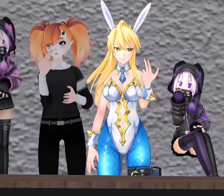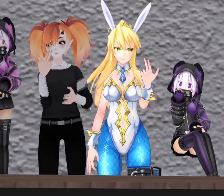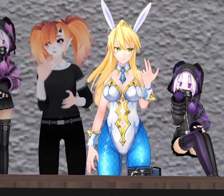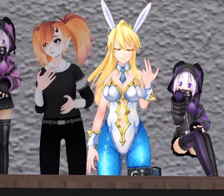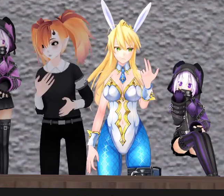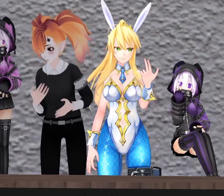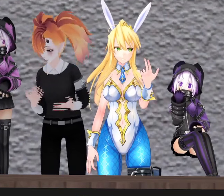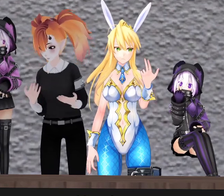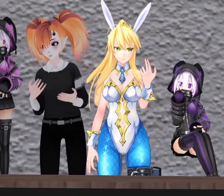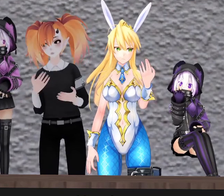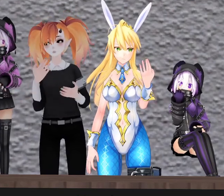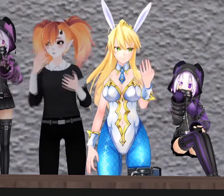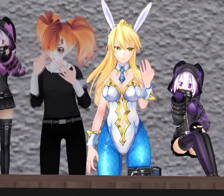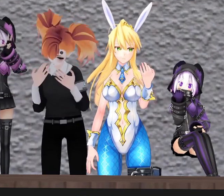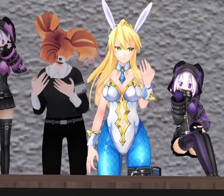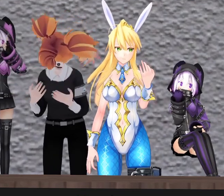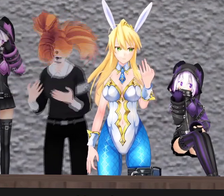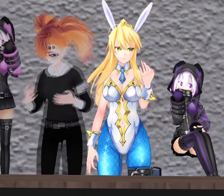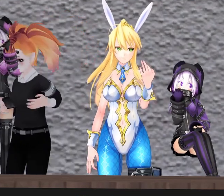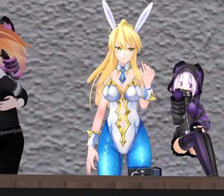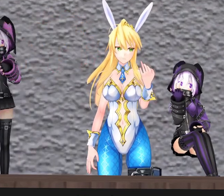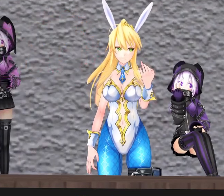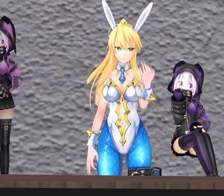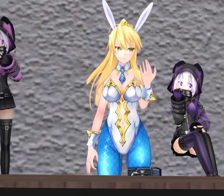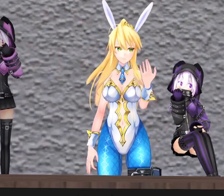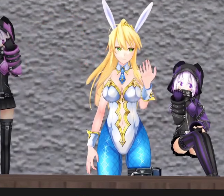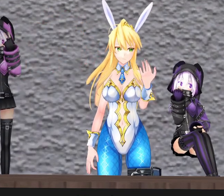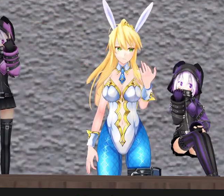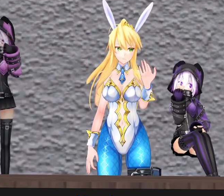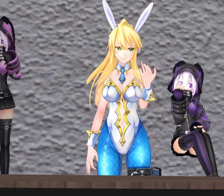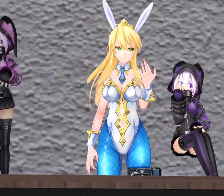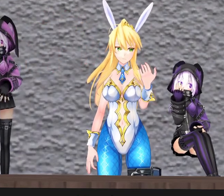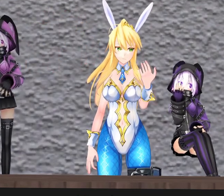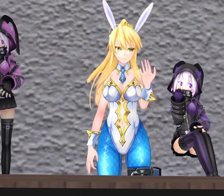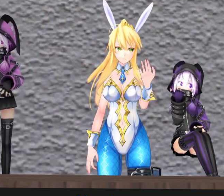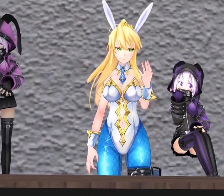13, 14, 15, 16,